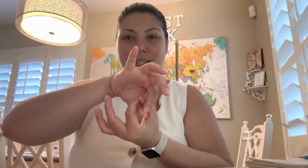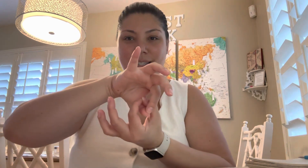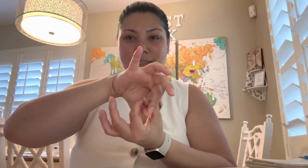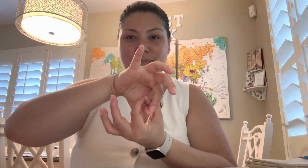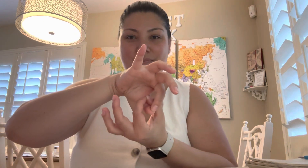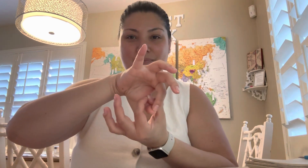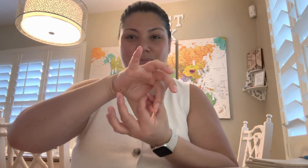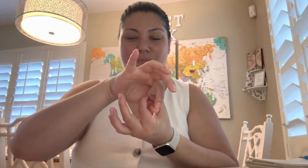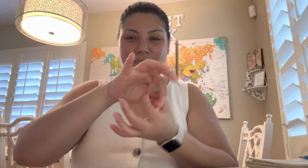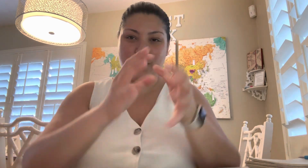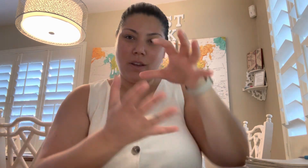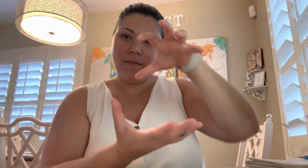Ecosystem. Okay?